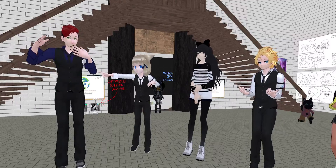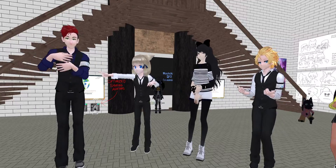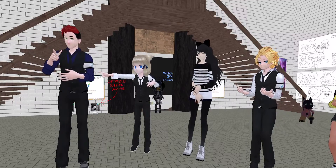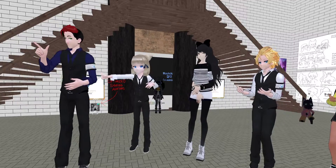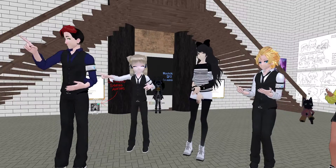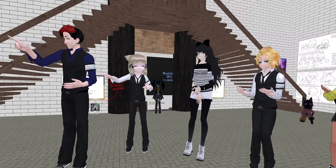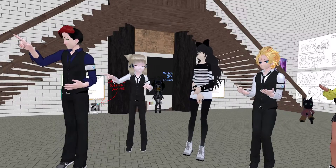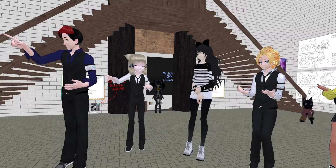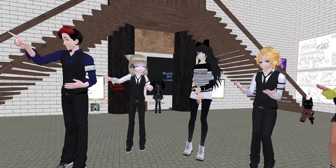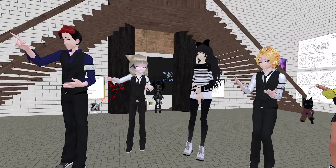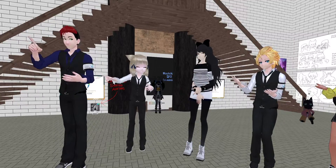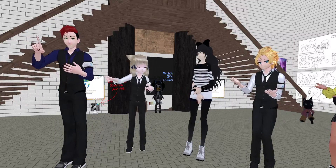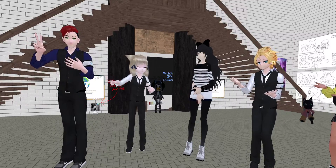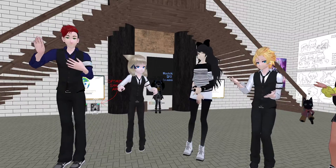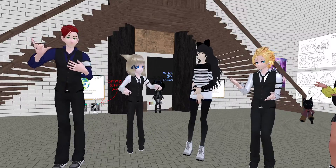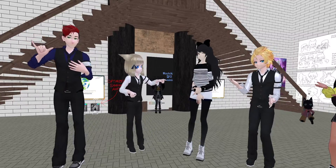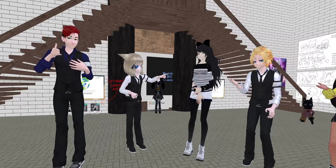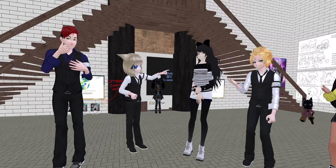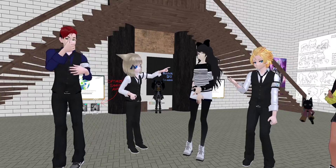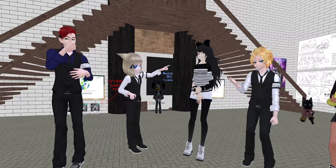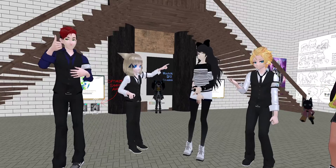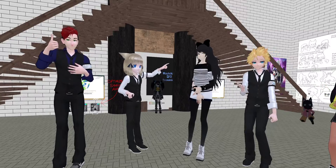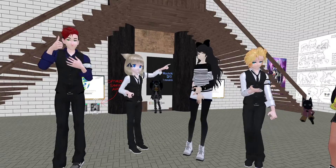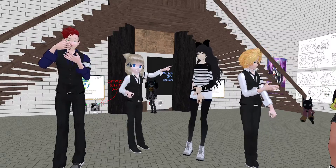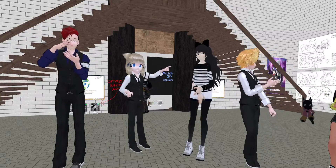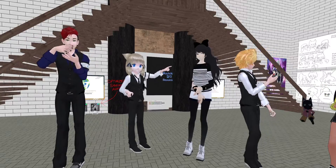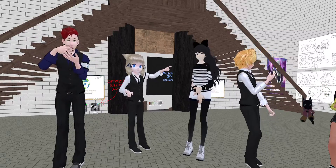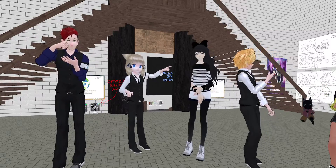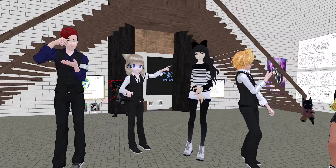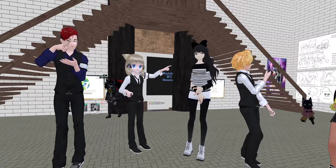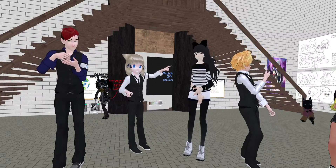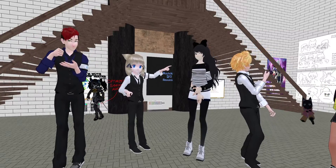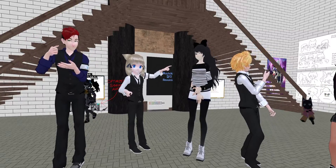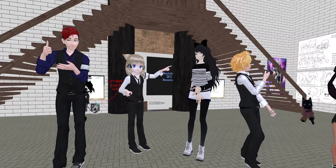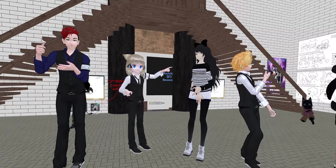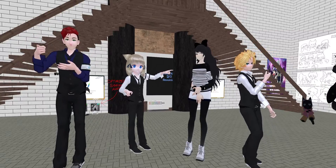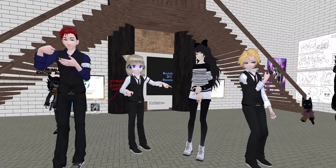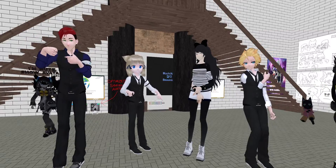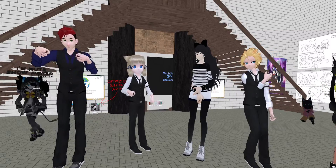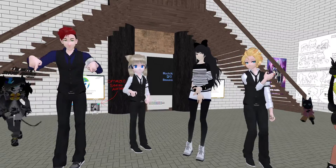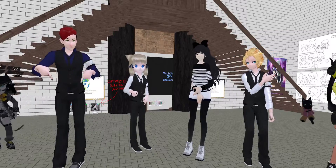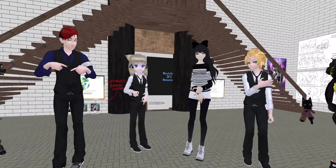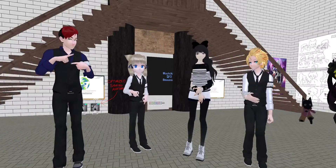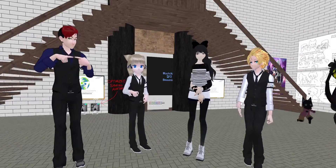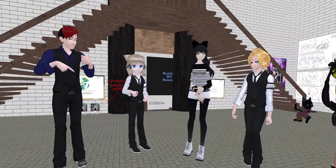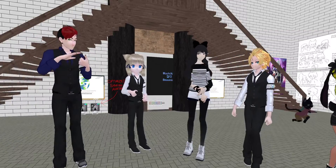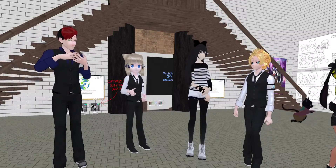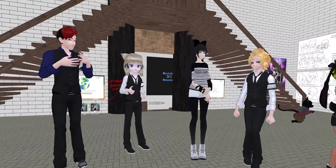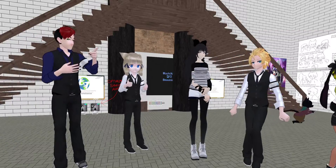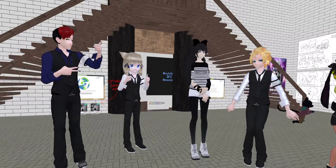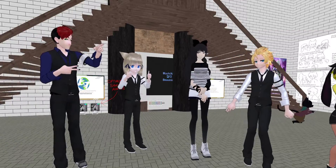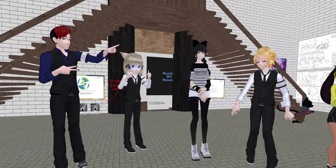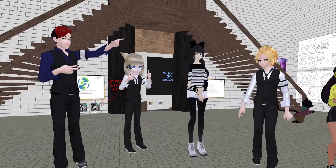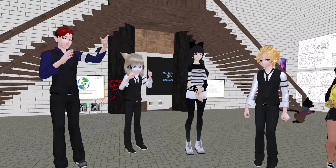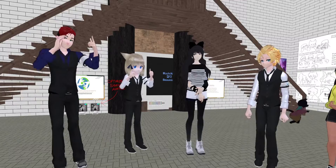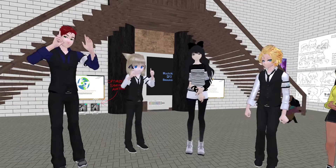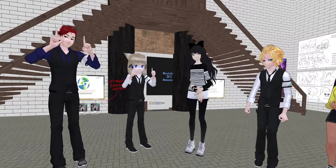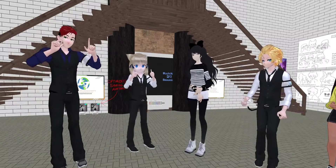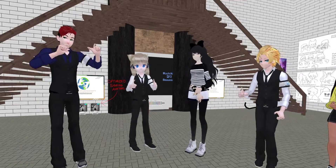a self-learning area, and this is more like about our community right over here. So just